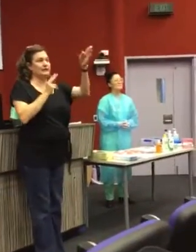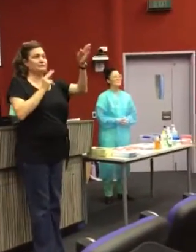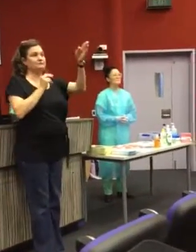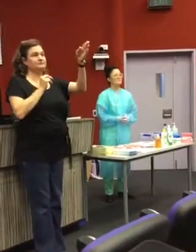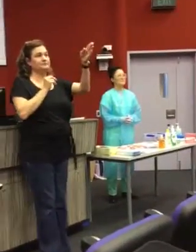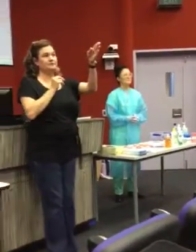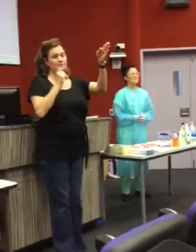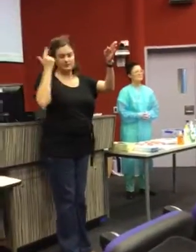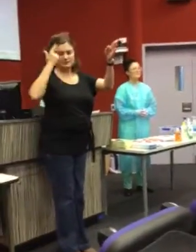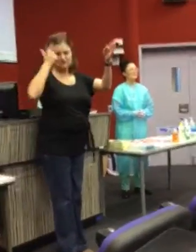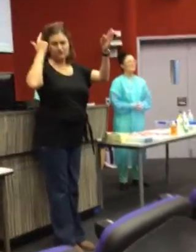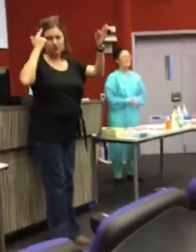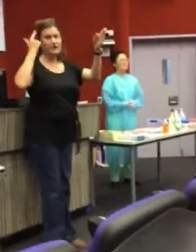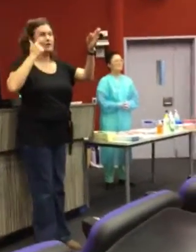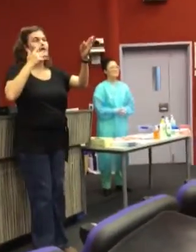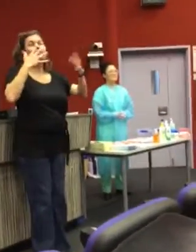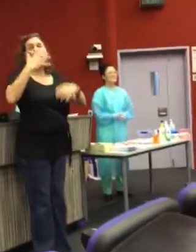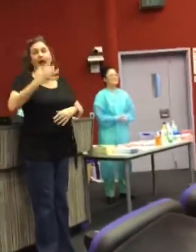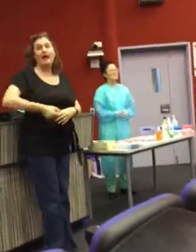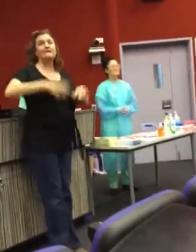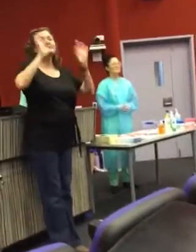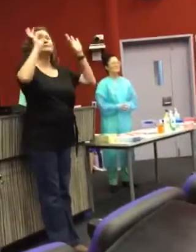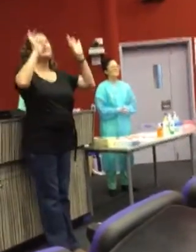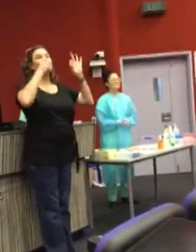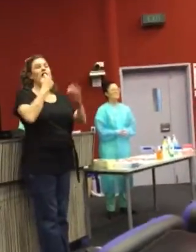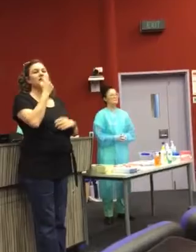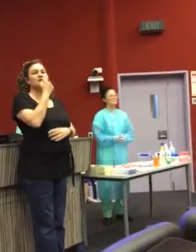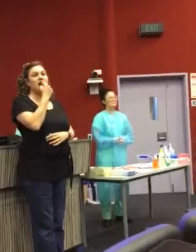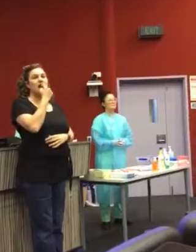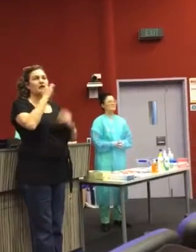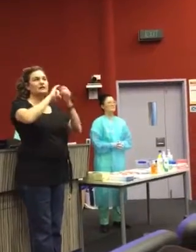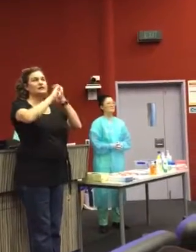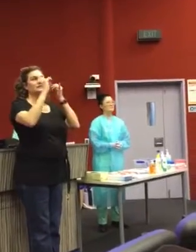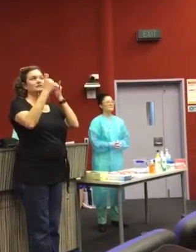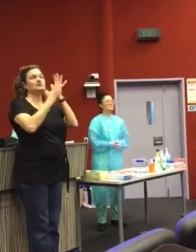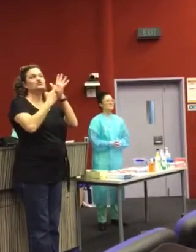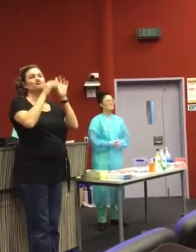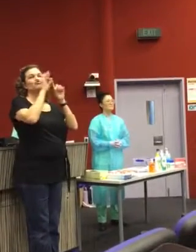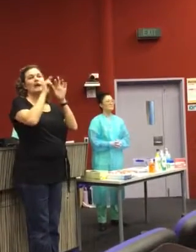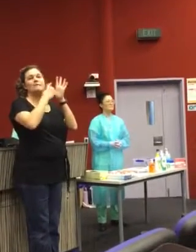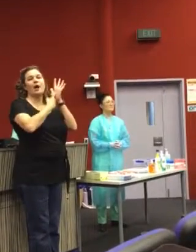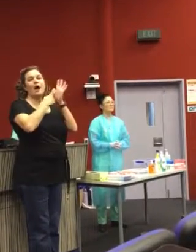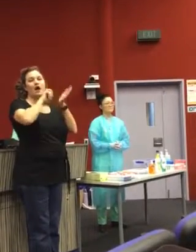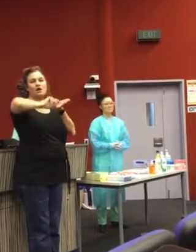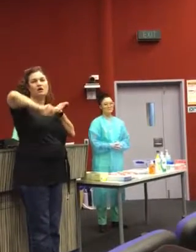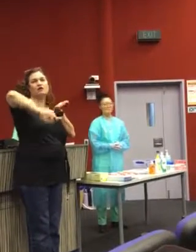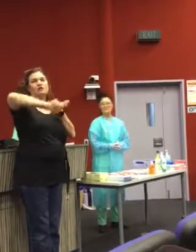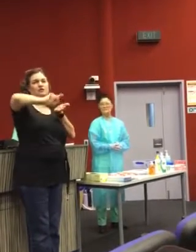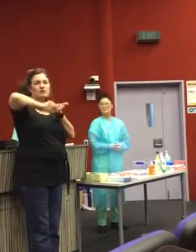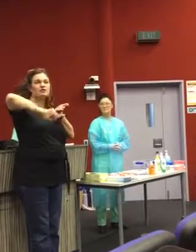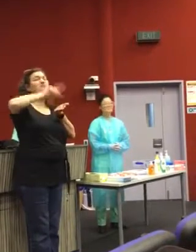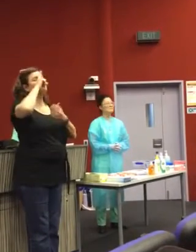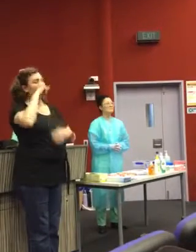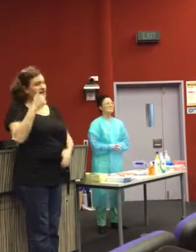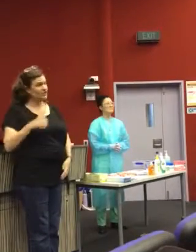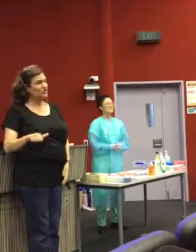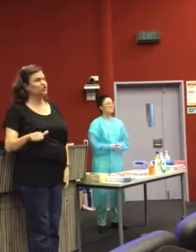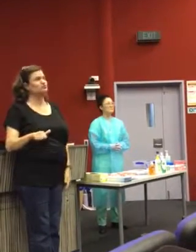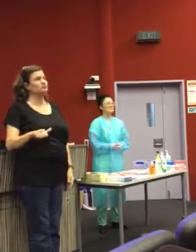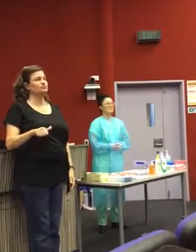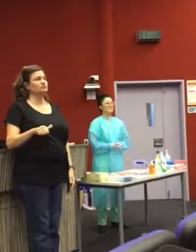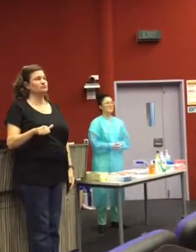make things called tongue scrapers. So you can get those that you can use rather than using a brush if you're concerned about the contamination on there. You can use the plastic